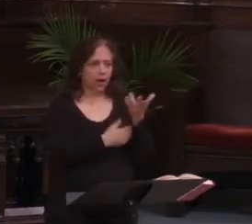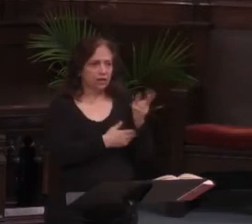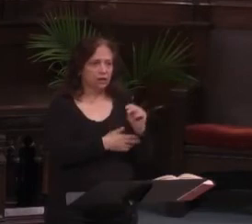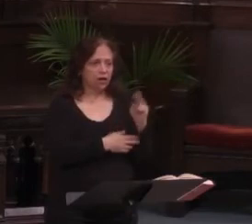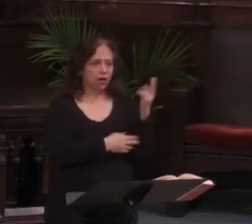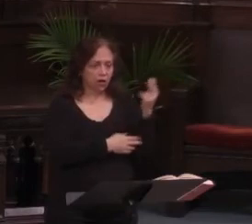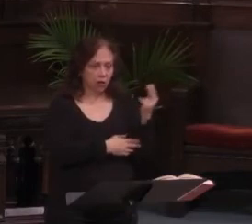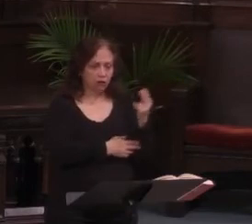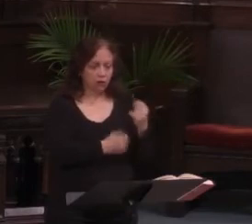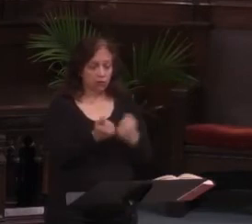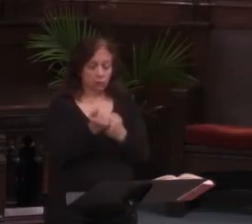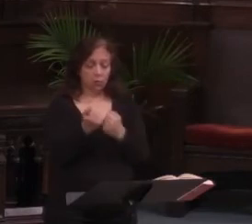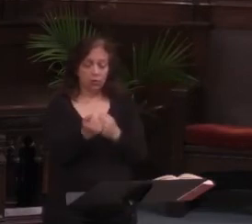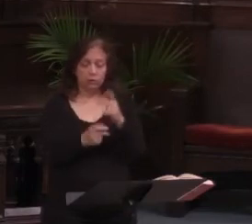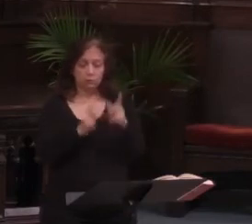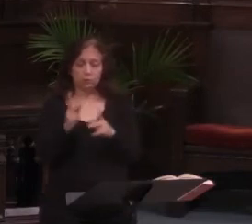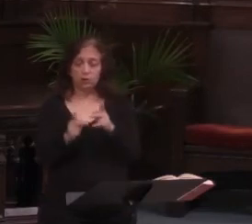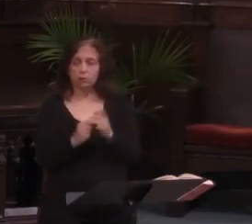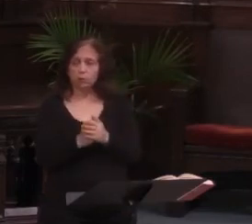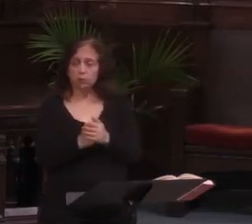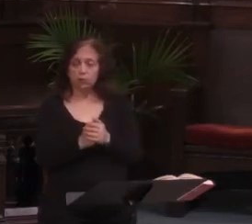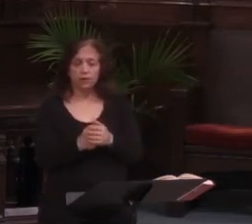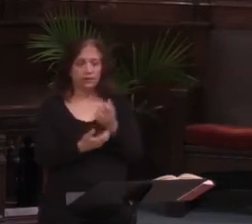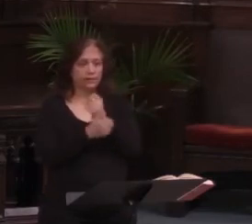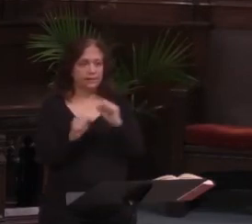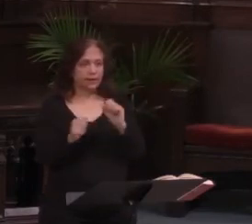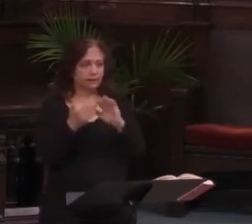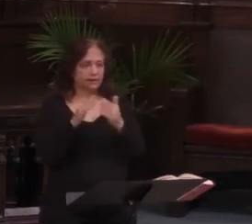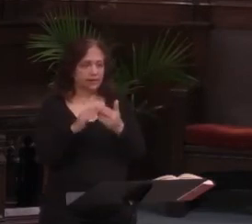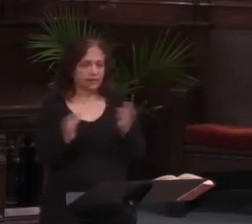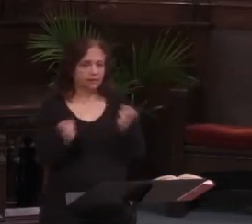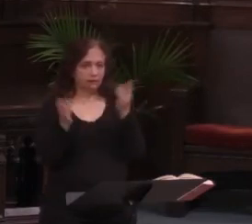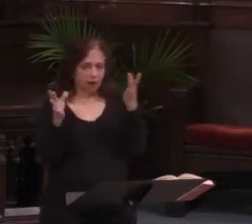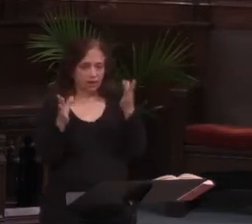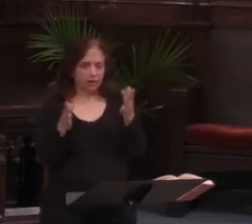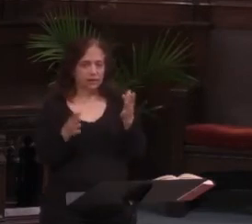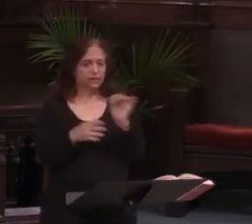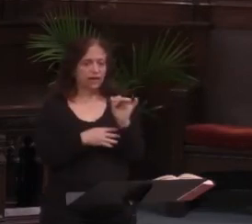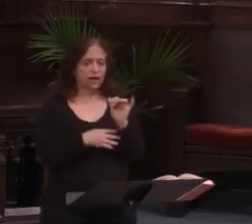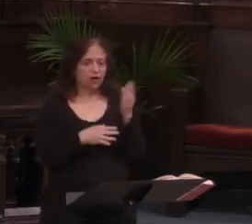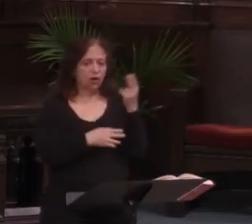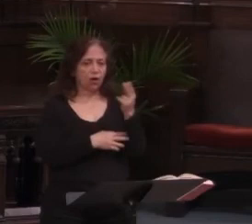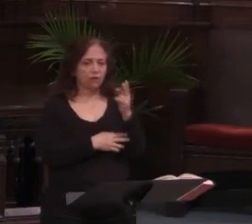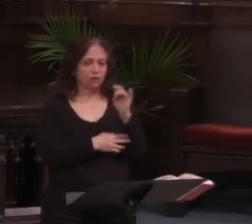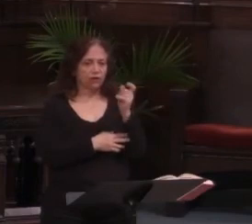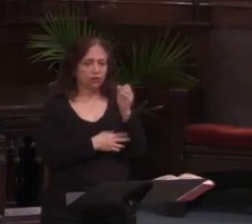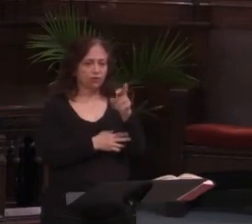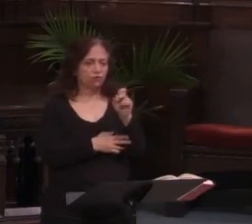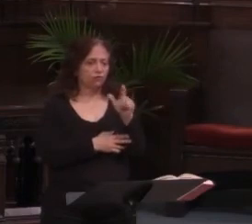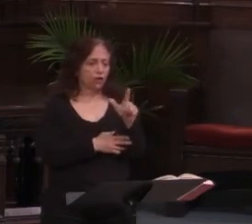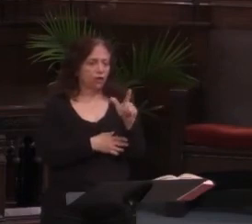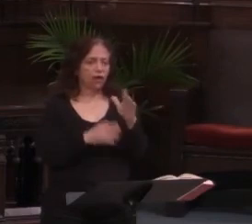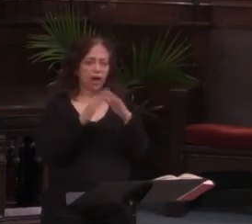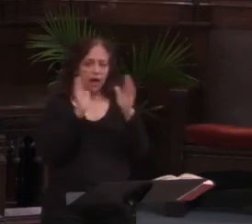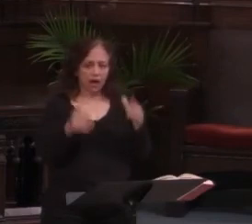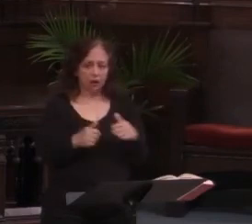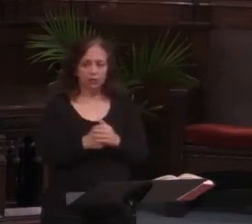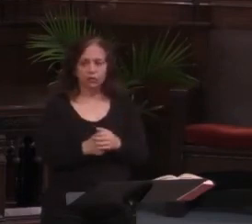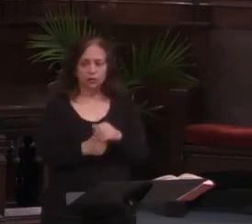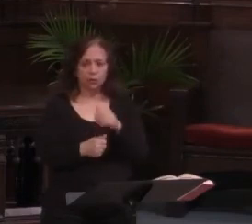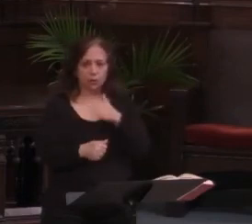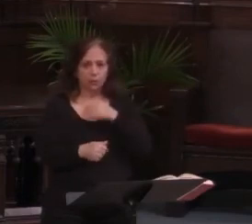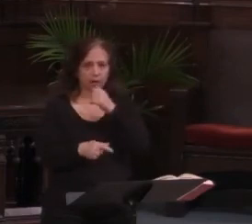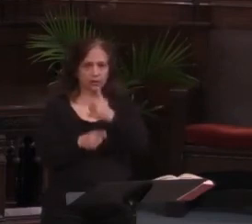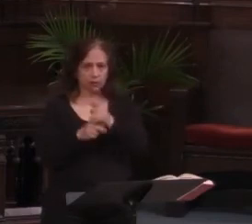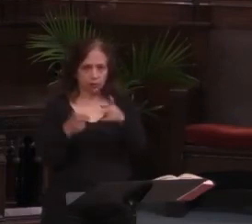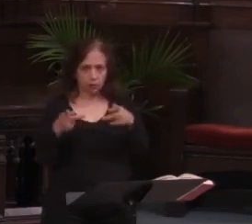Upholding those seeking safety from violence through Hartford Interval House and My Sister's Place. Helping